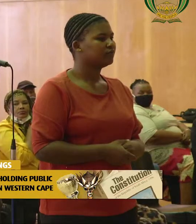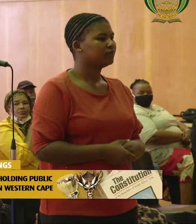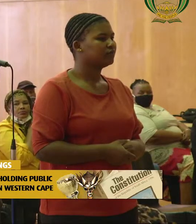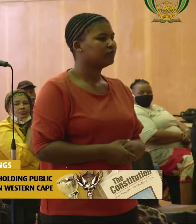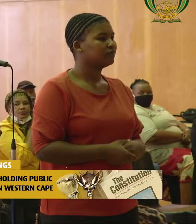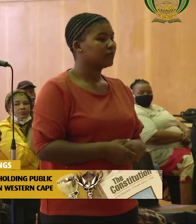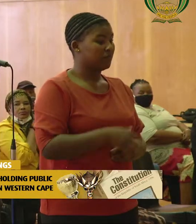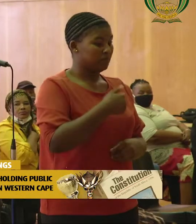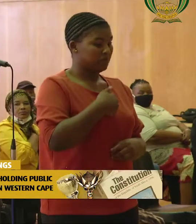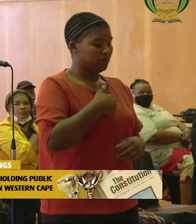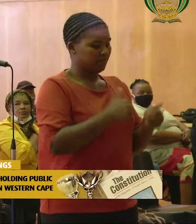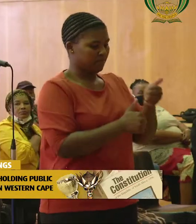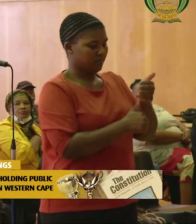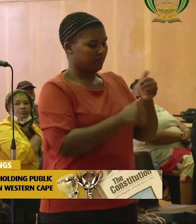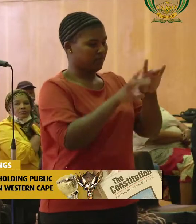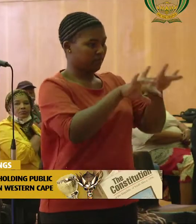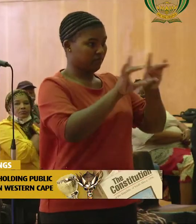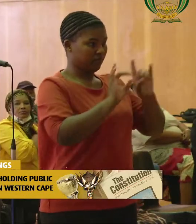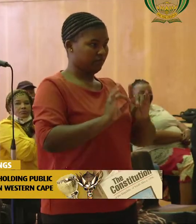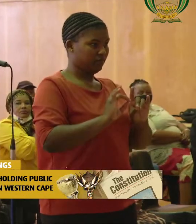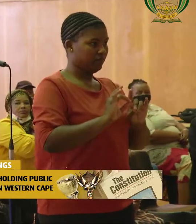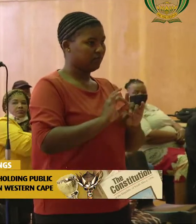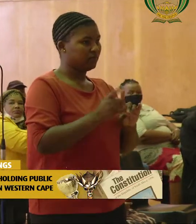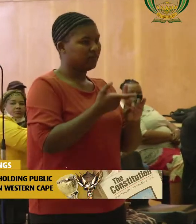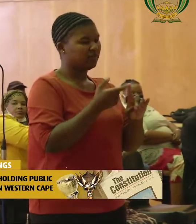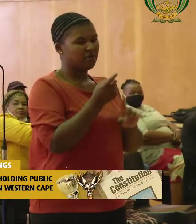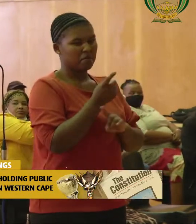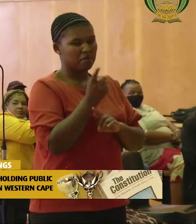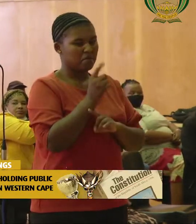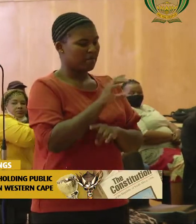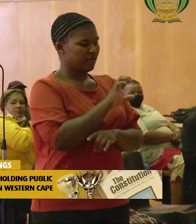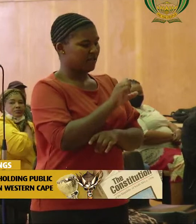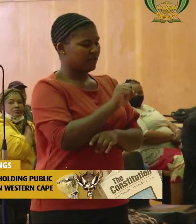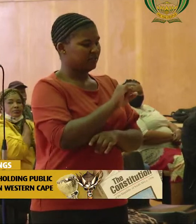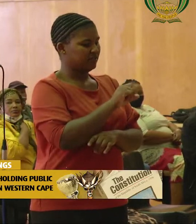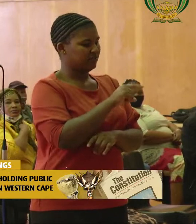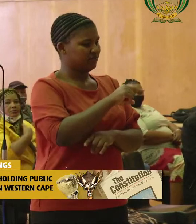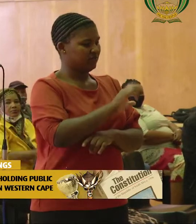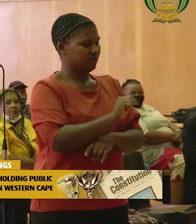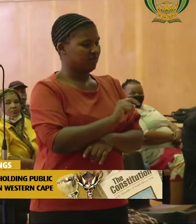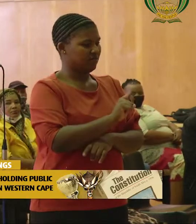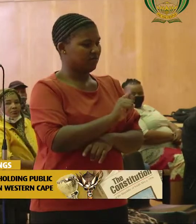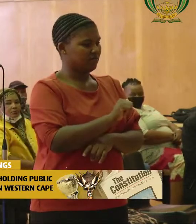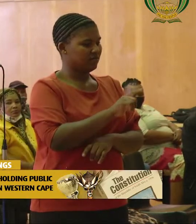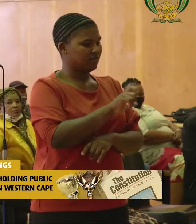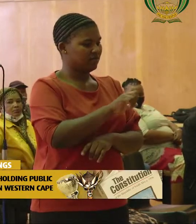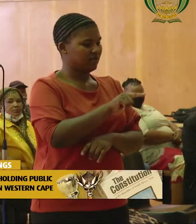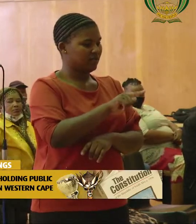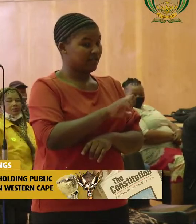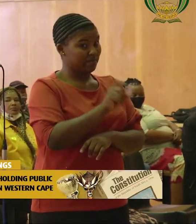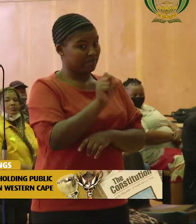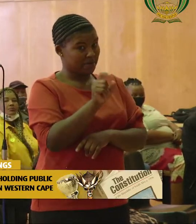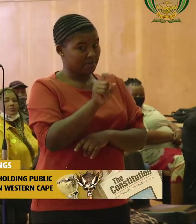Ukangu-deputy chairperson kulaa branch yasesixhaxheni ibranch ngapha eward 1.